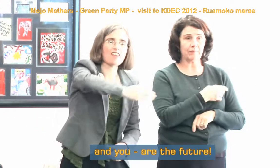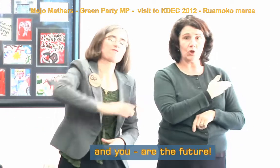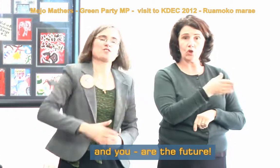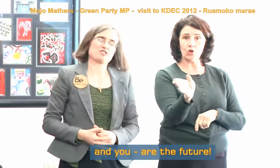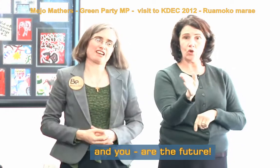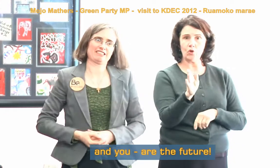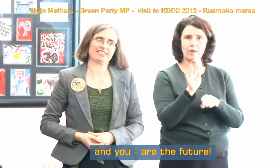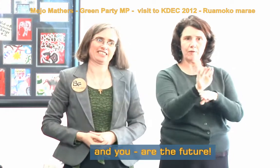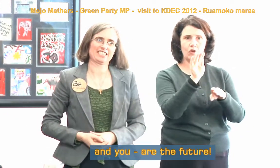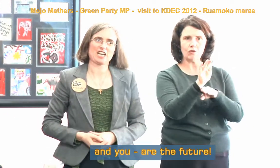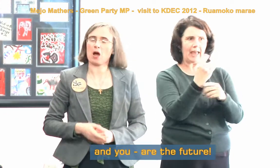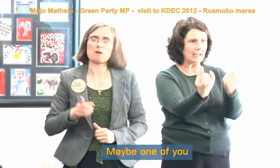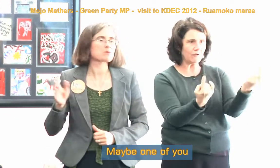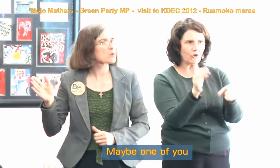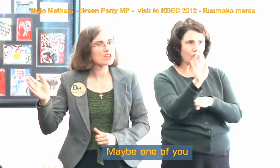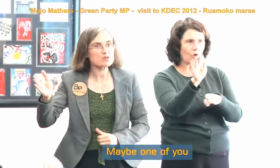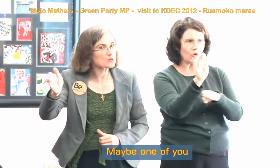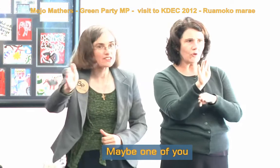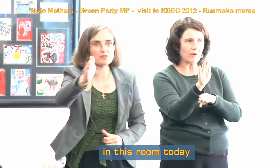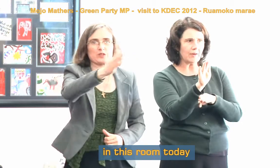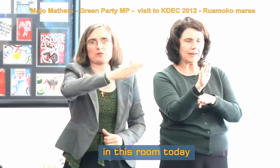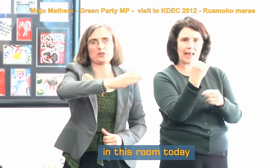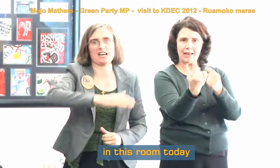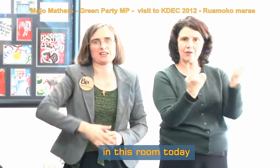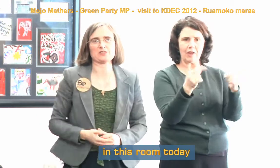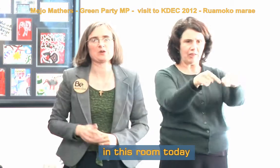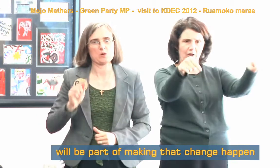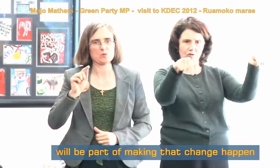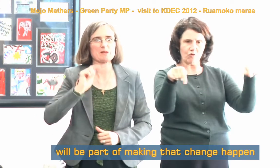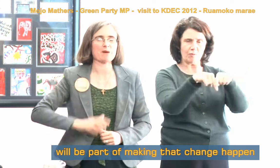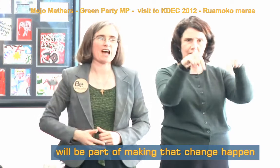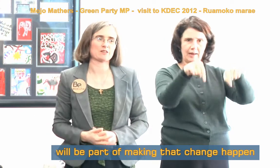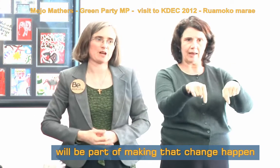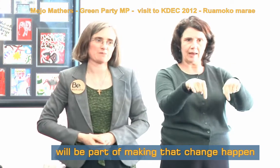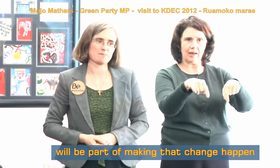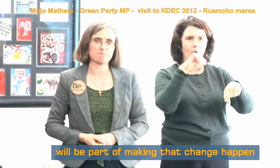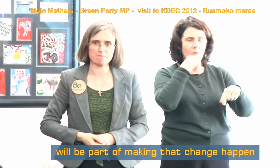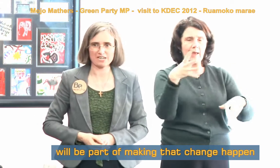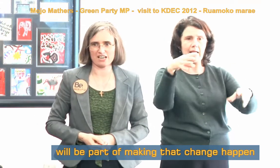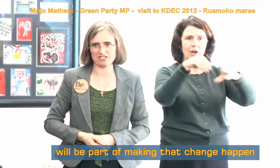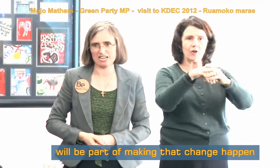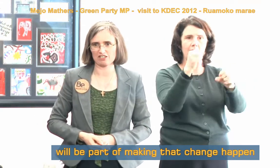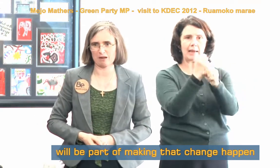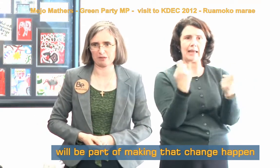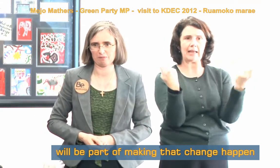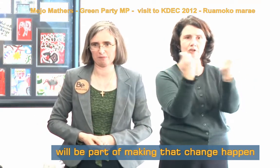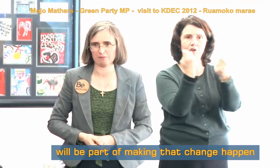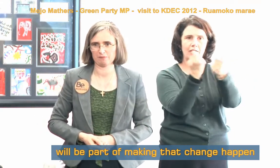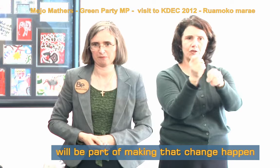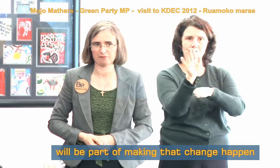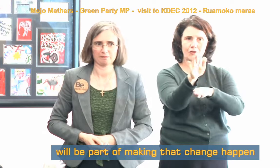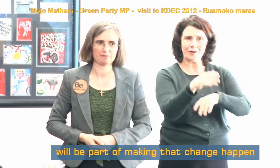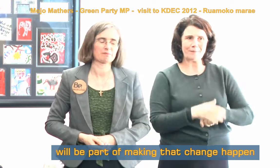are the future. And there will be one of you in this room today, to be part of helping you make that change happen.